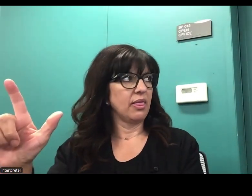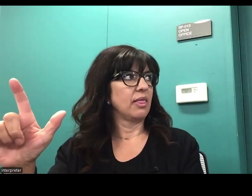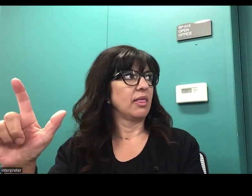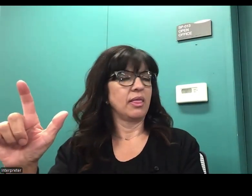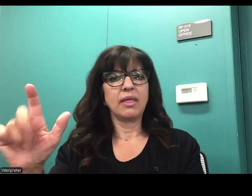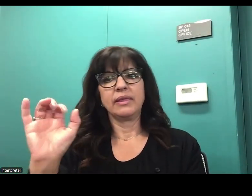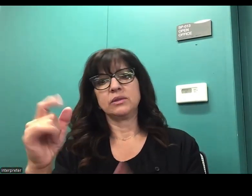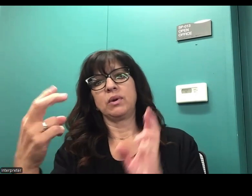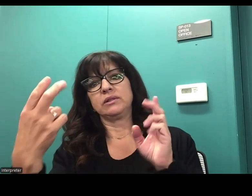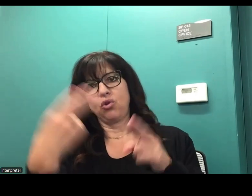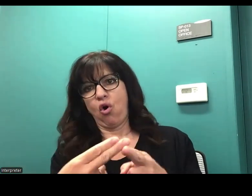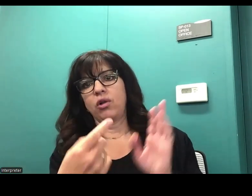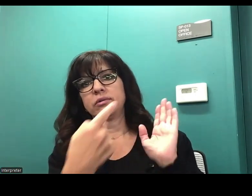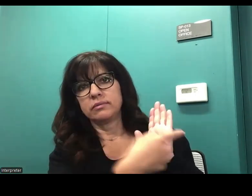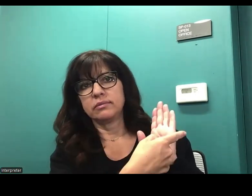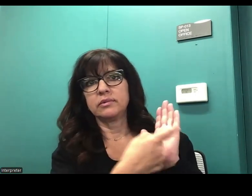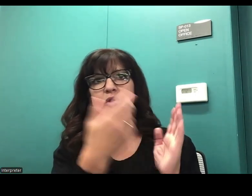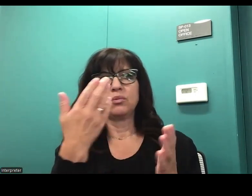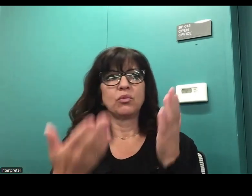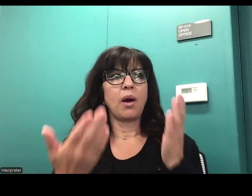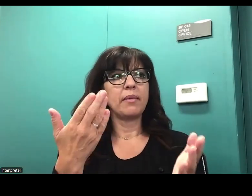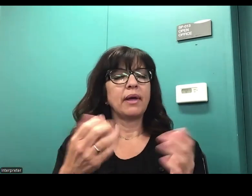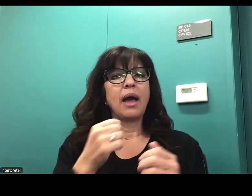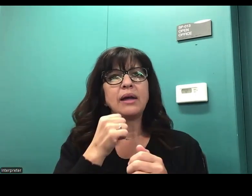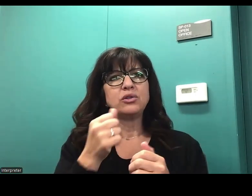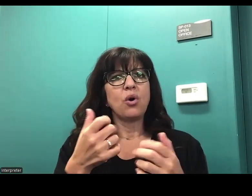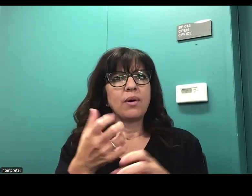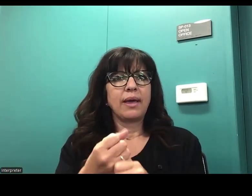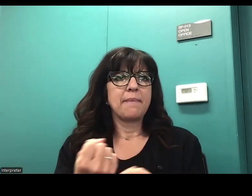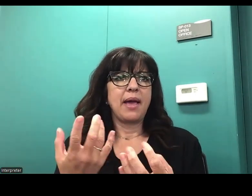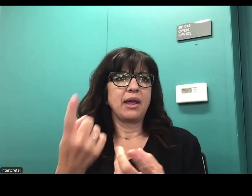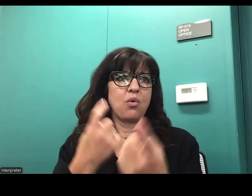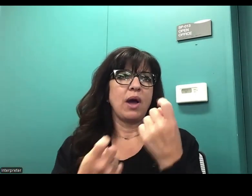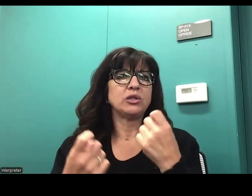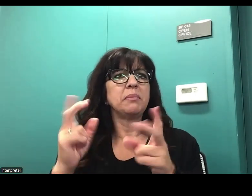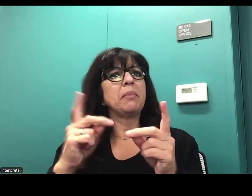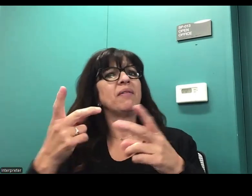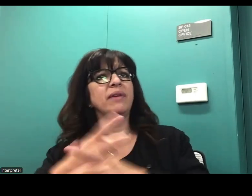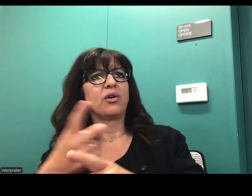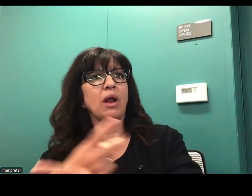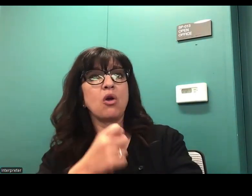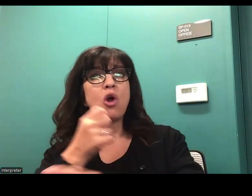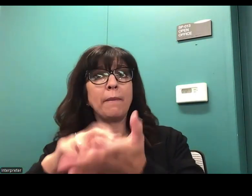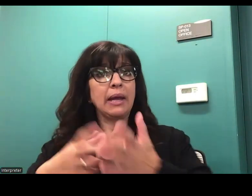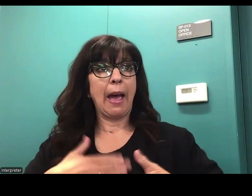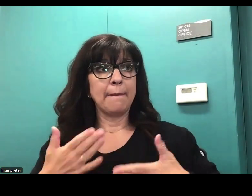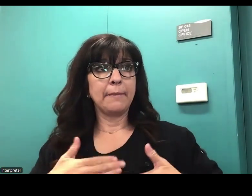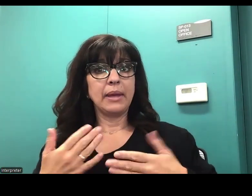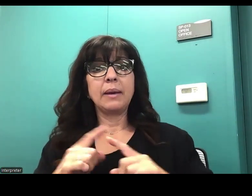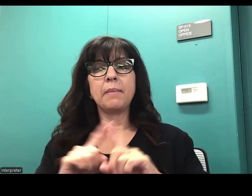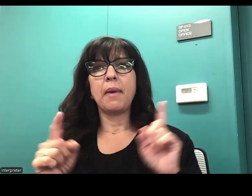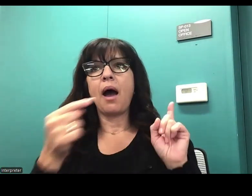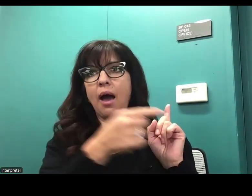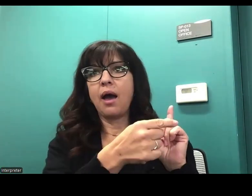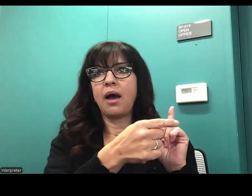this is what it's called. And you probably I don't get a lot of questions because people have kind of figured it out, not that they're happy about it, but